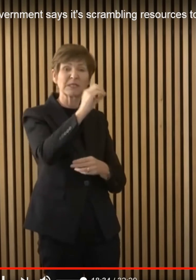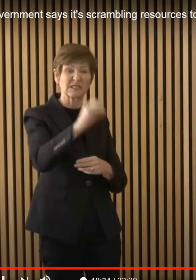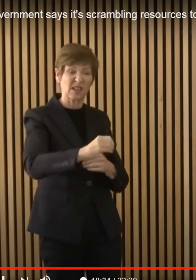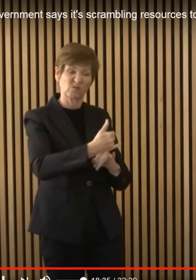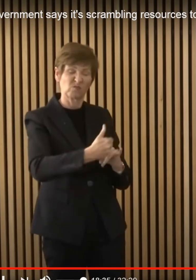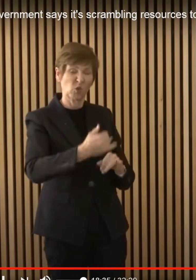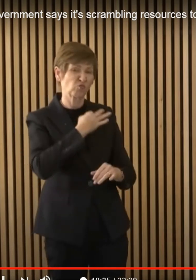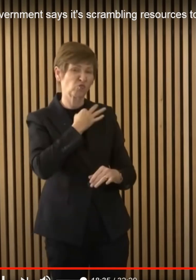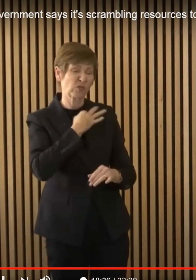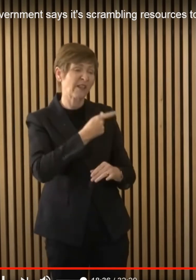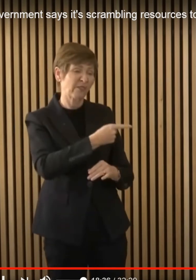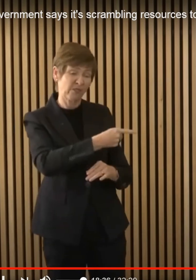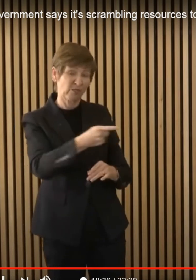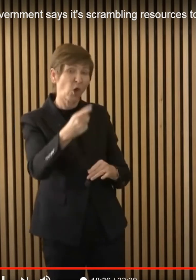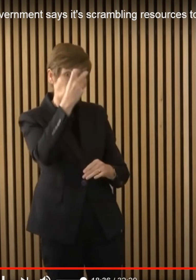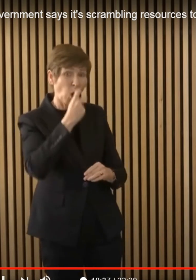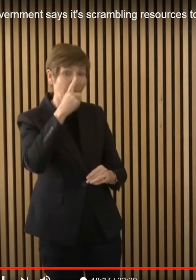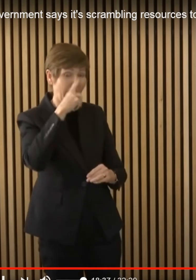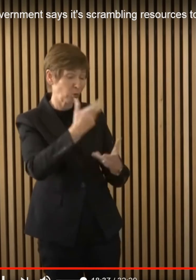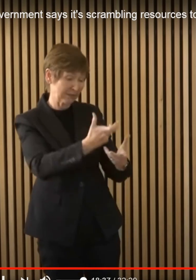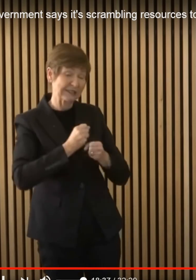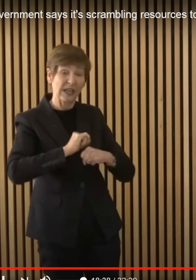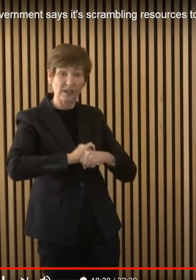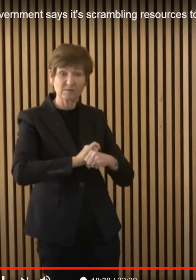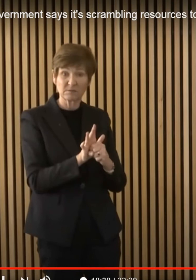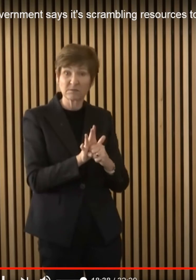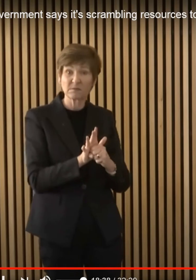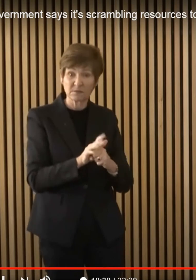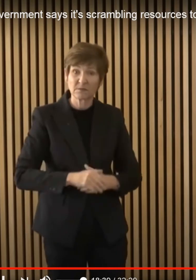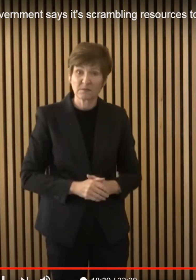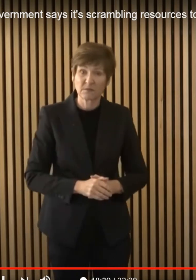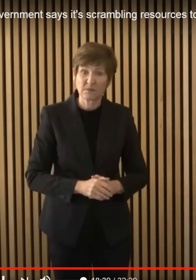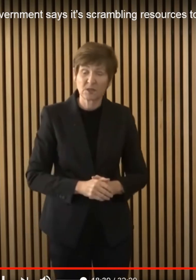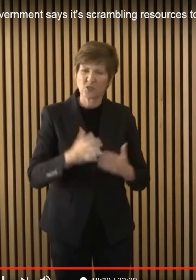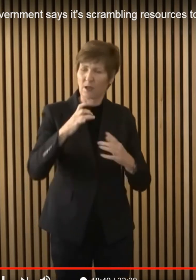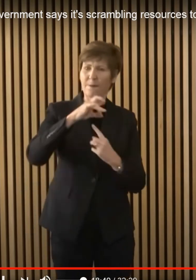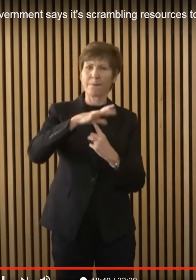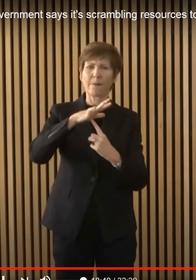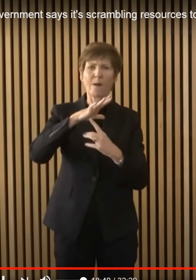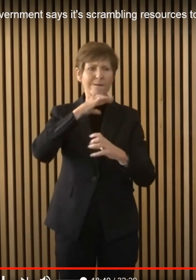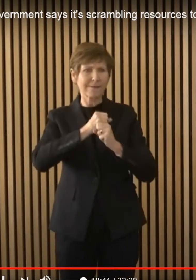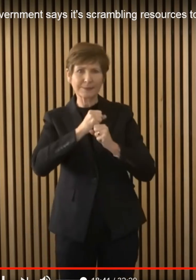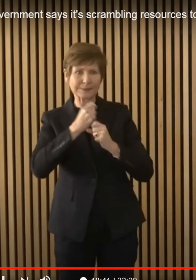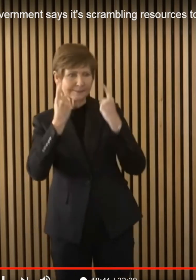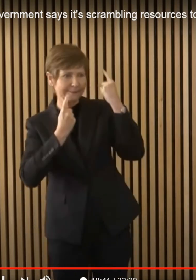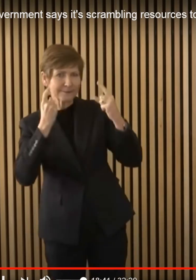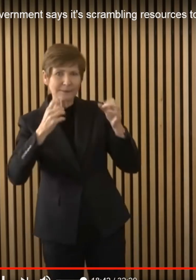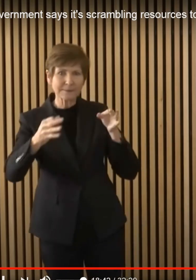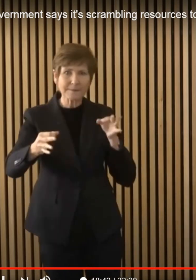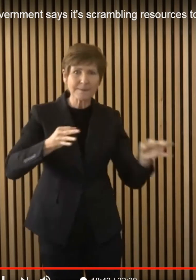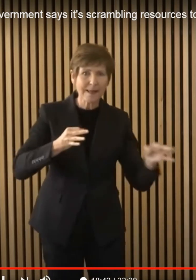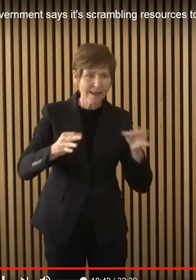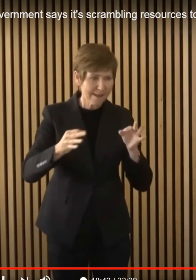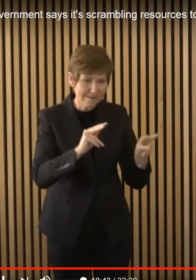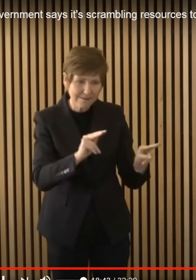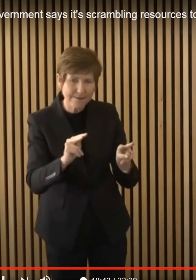vulnerable, which is why we've, from the outset, put all our resources there, and then facing in